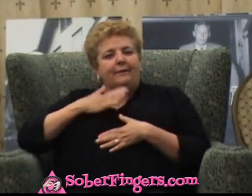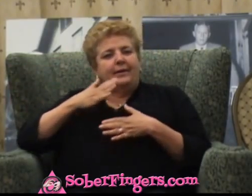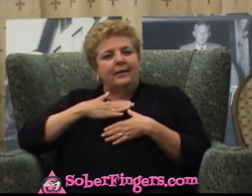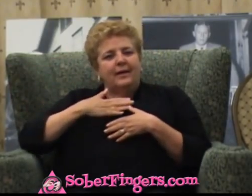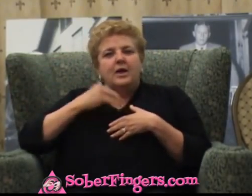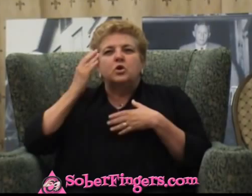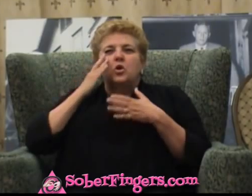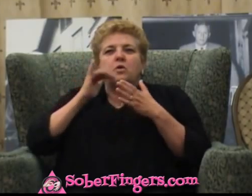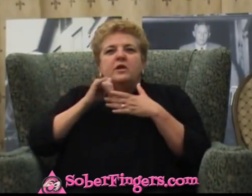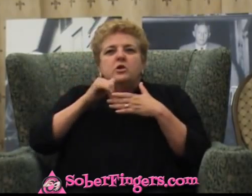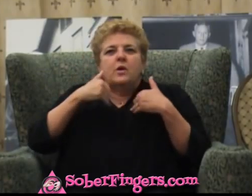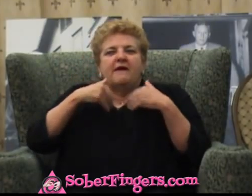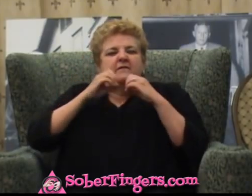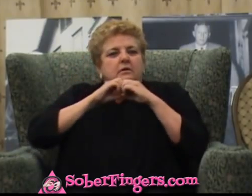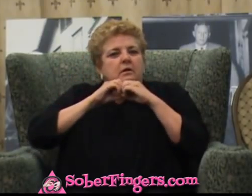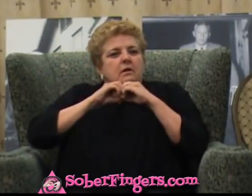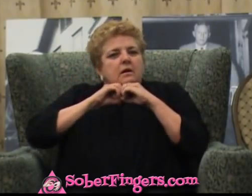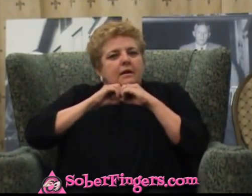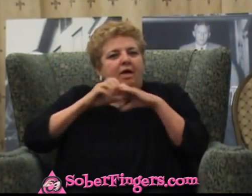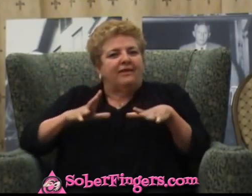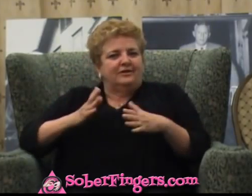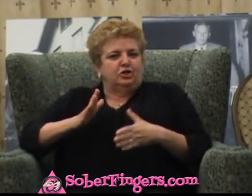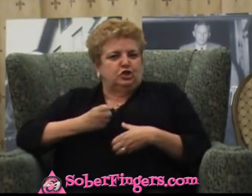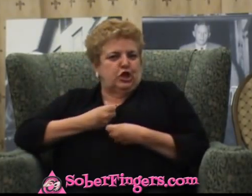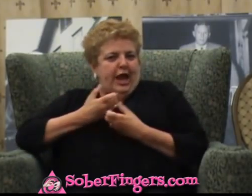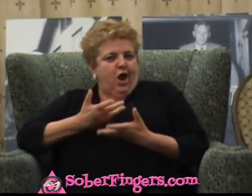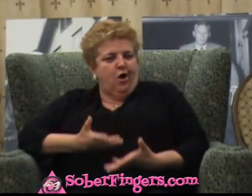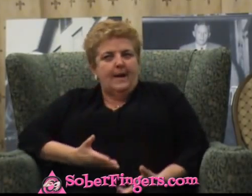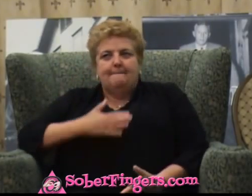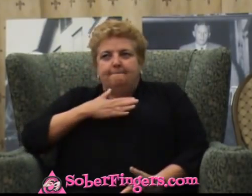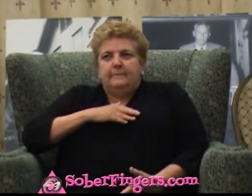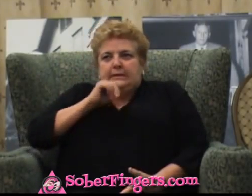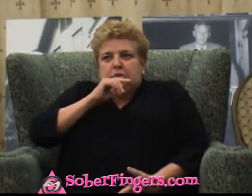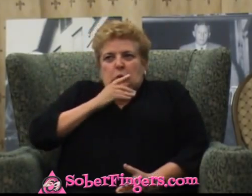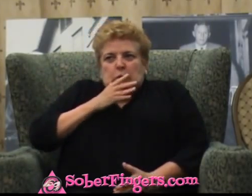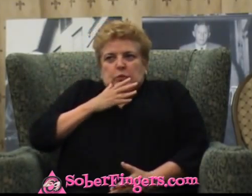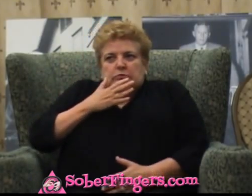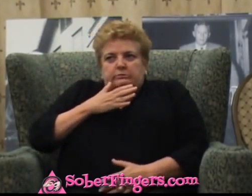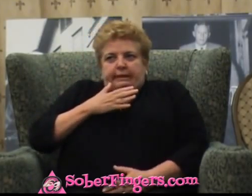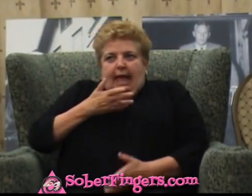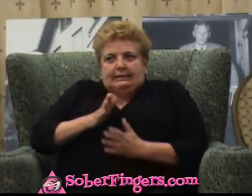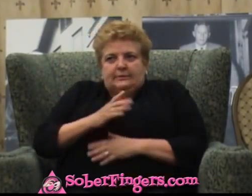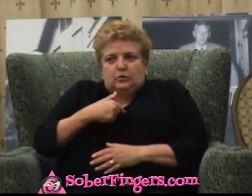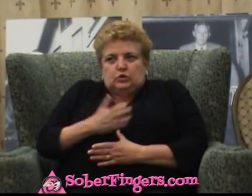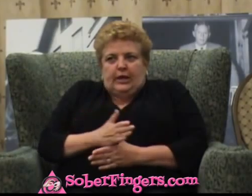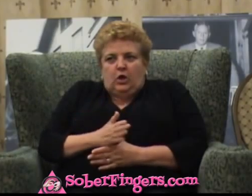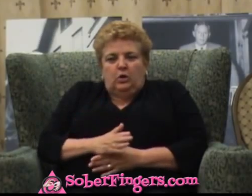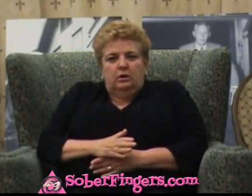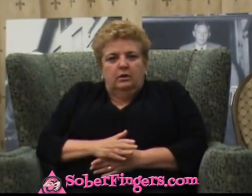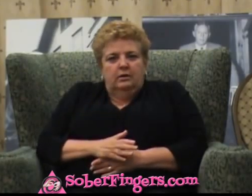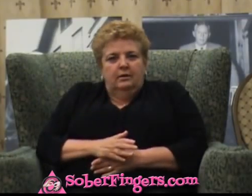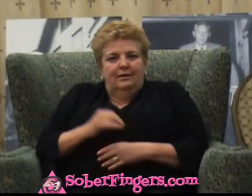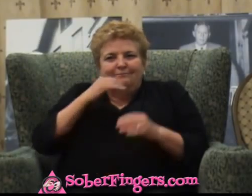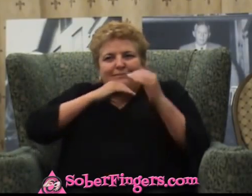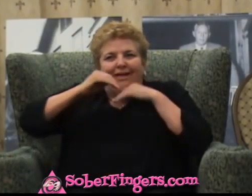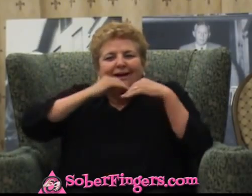please don't call on me. And you're not able to tell anybody you're a liar because you're a liar. You can't look anybody in the eyes because